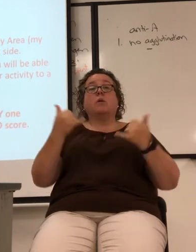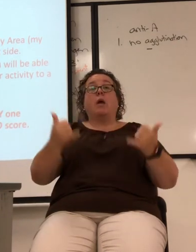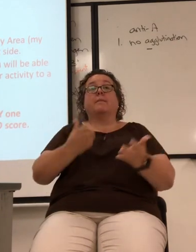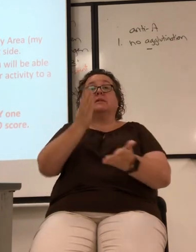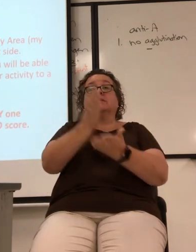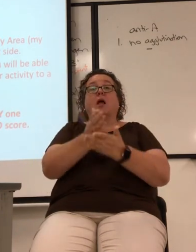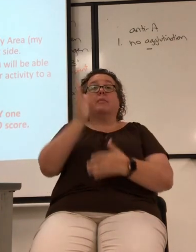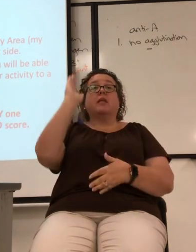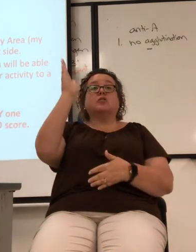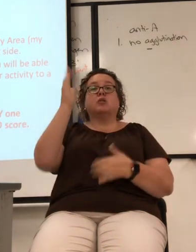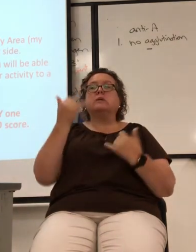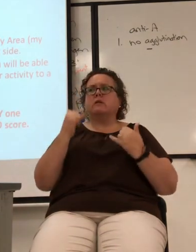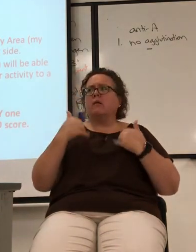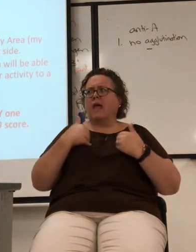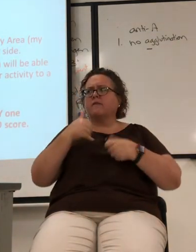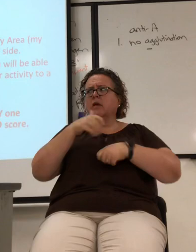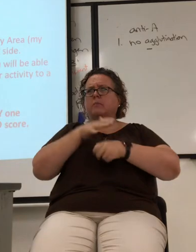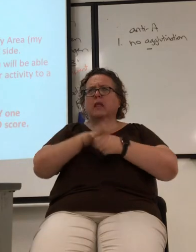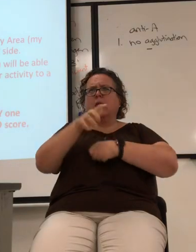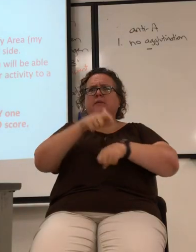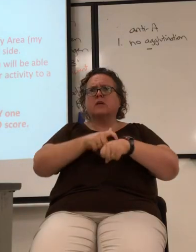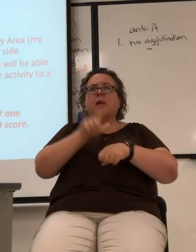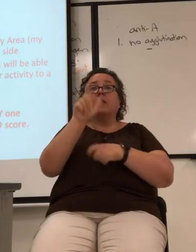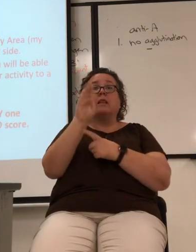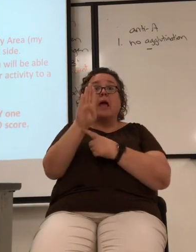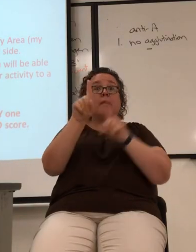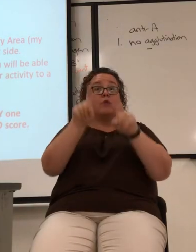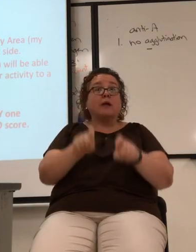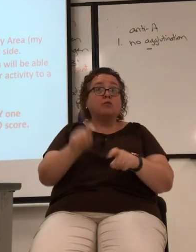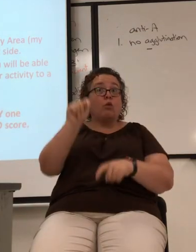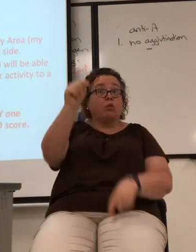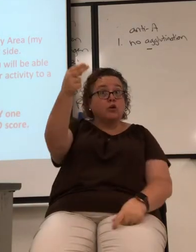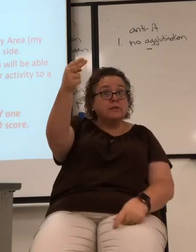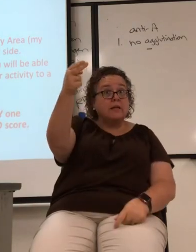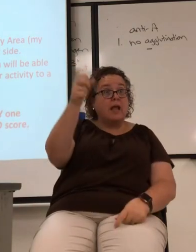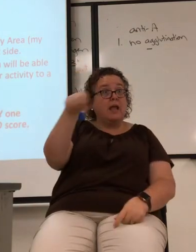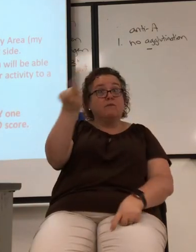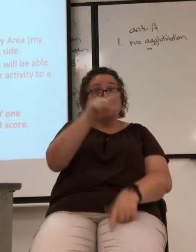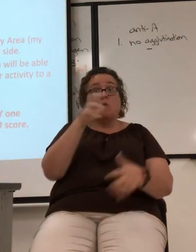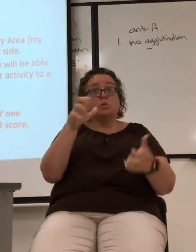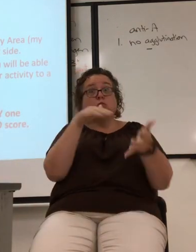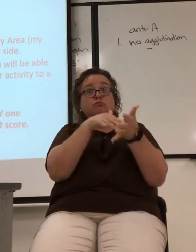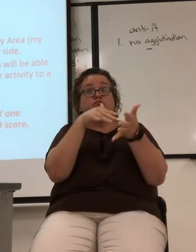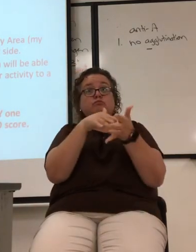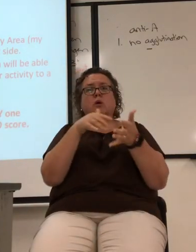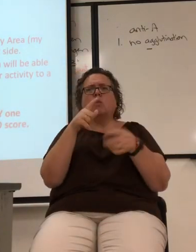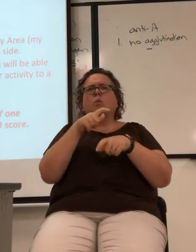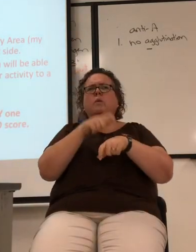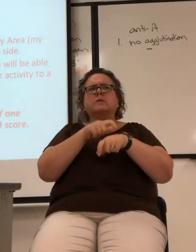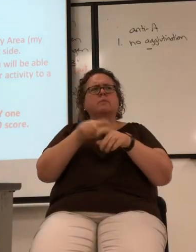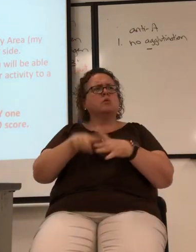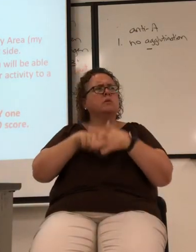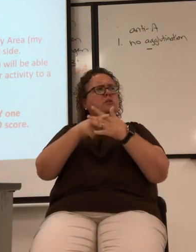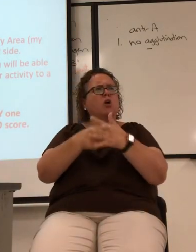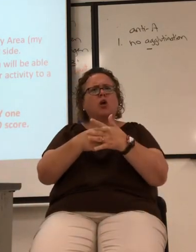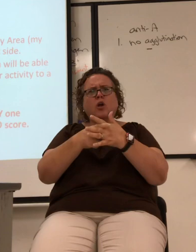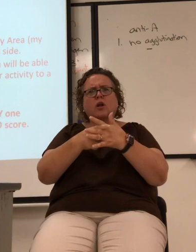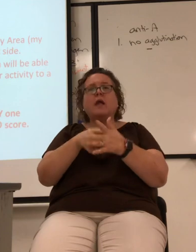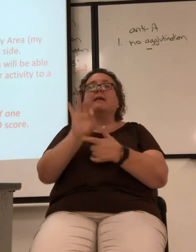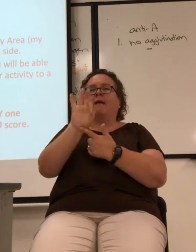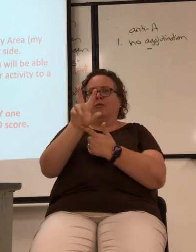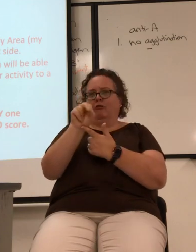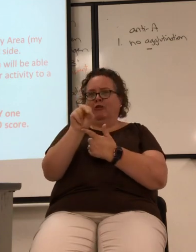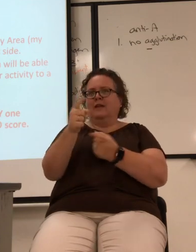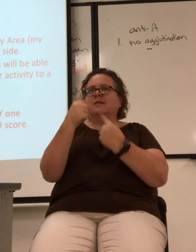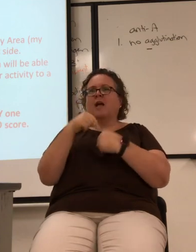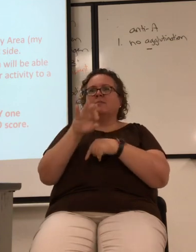and still have some time. The lab practical is Thursday. What time do we start? 9:30. One other